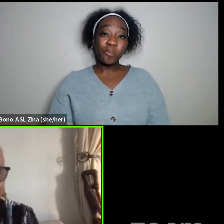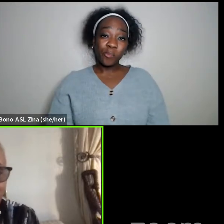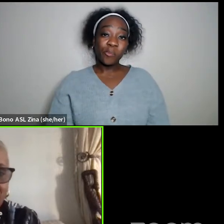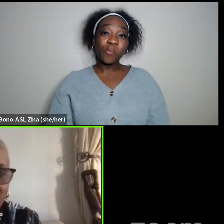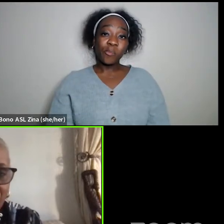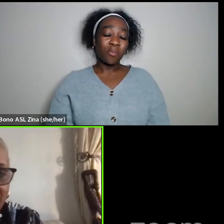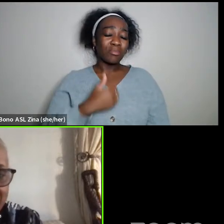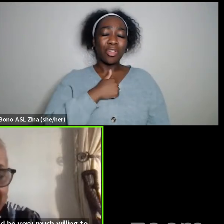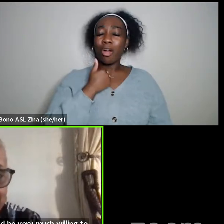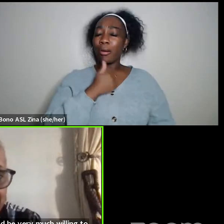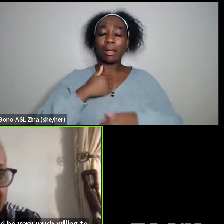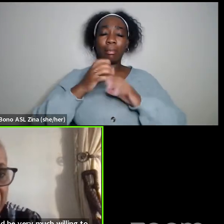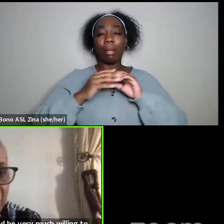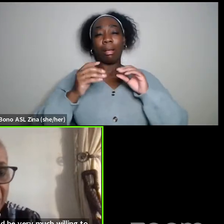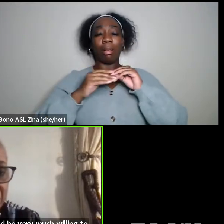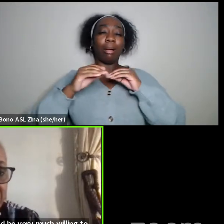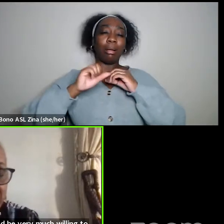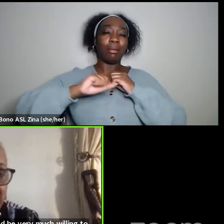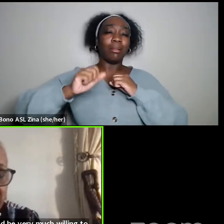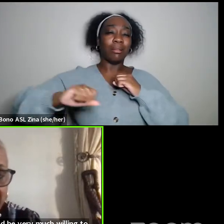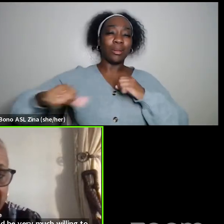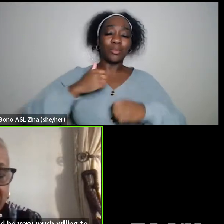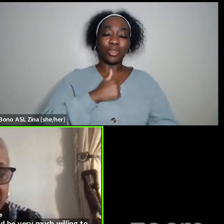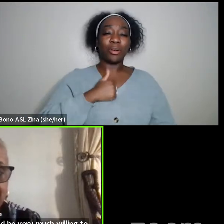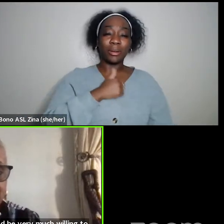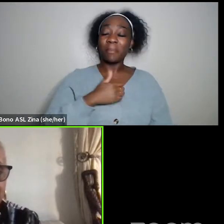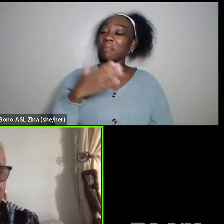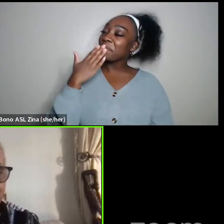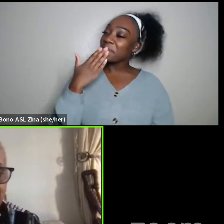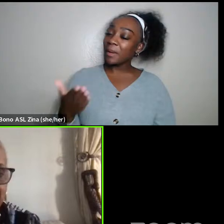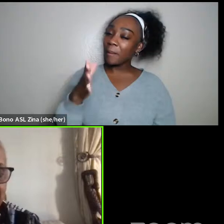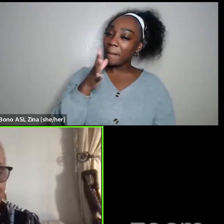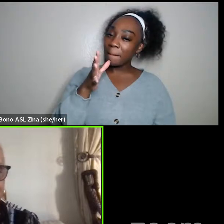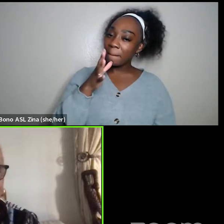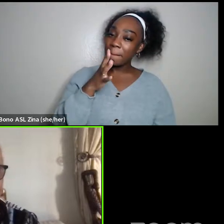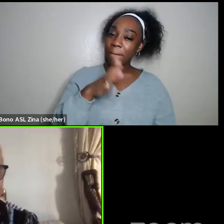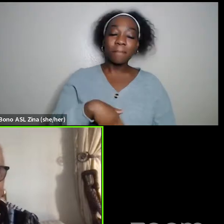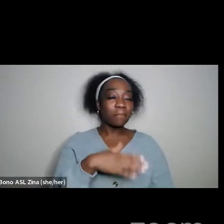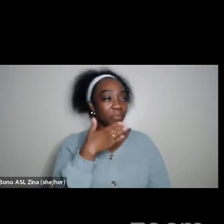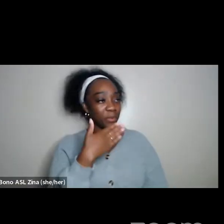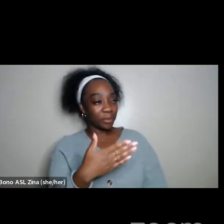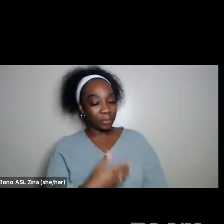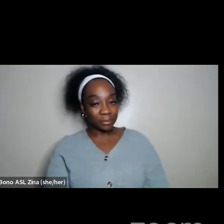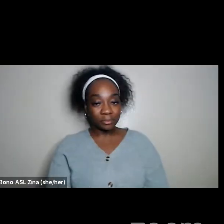Sorry for going so long. Thank you, Mom. Thank you.